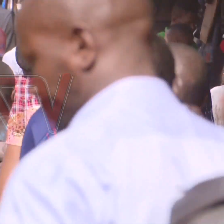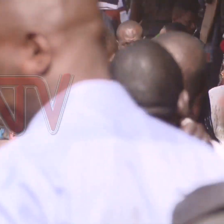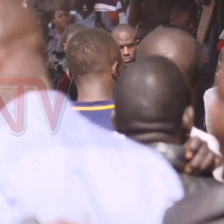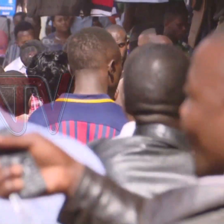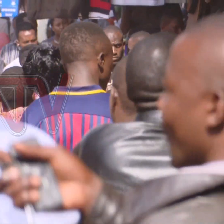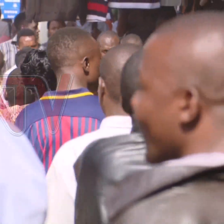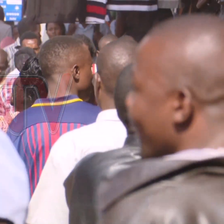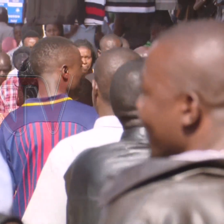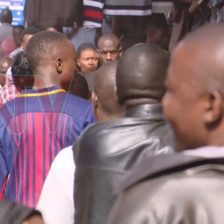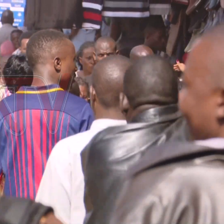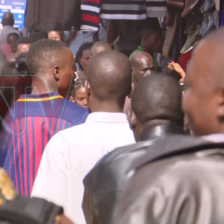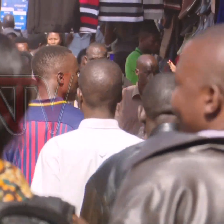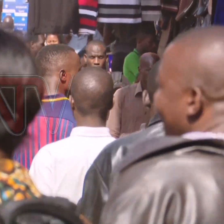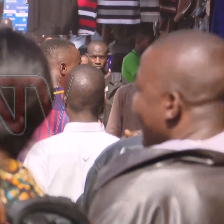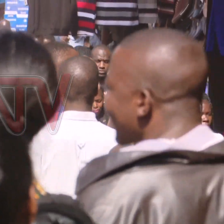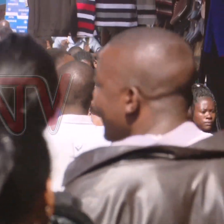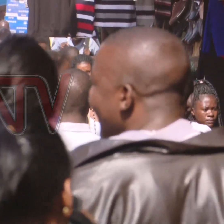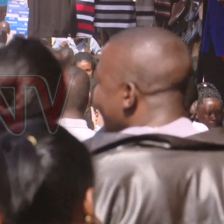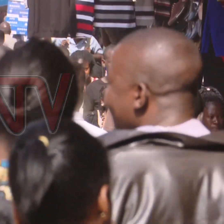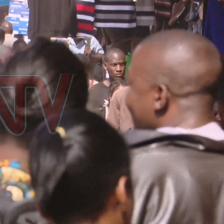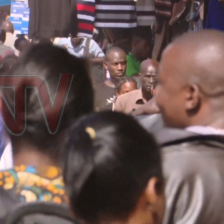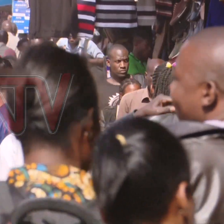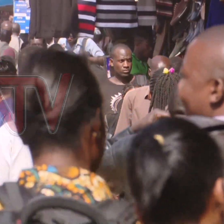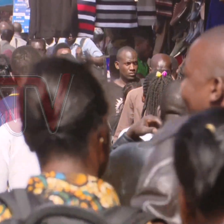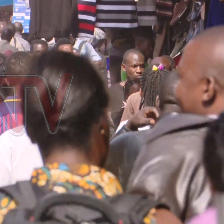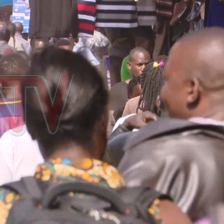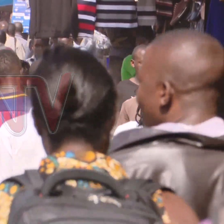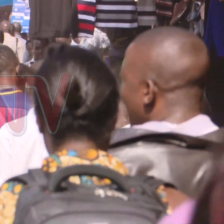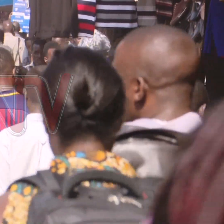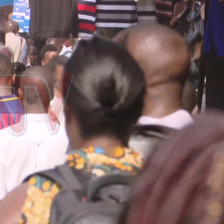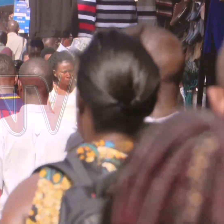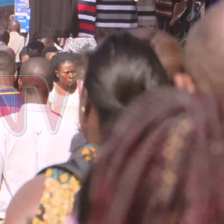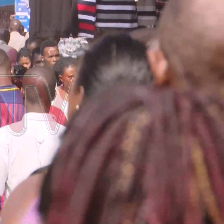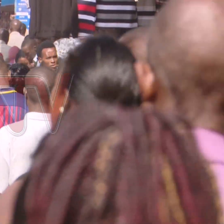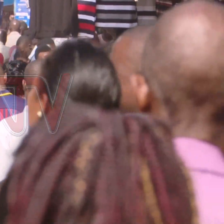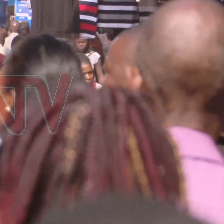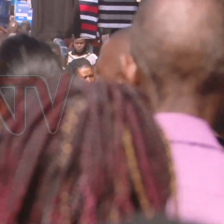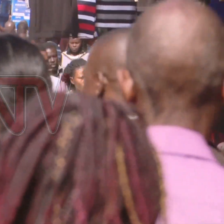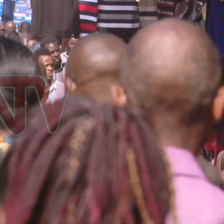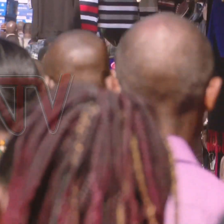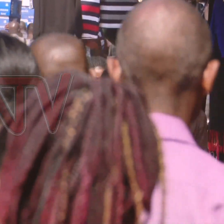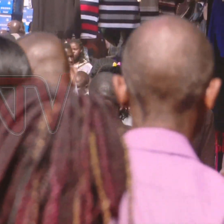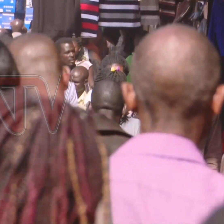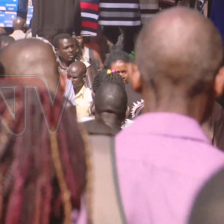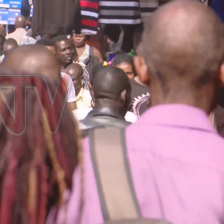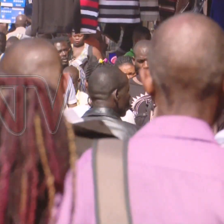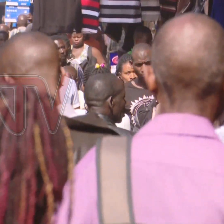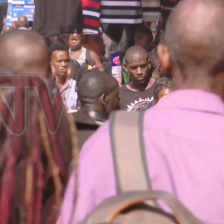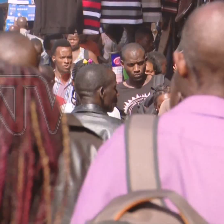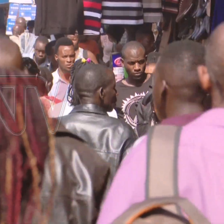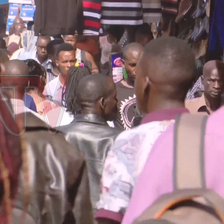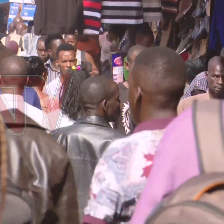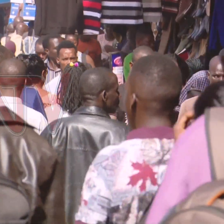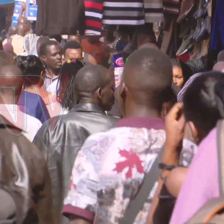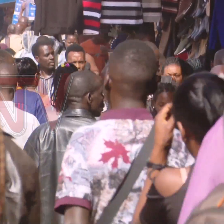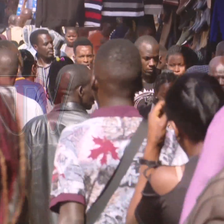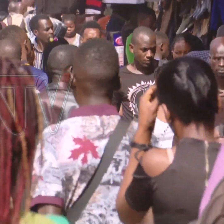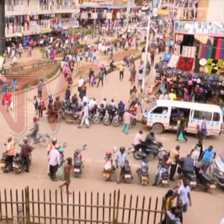others. A cultural gala in Uganda Sign Language, music, dance, and drama,